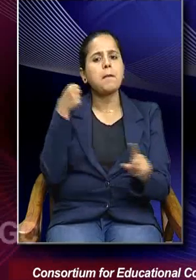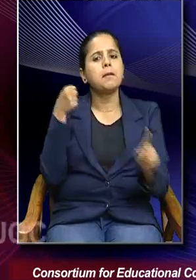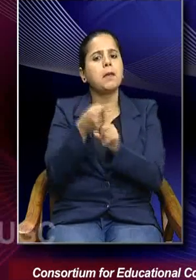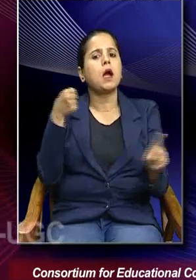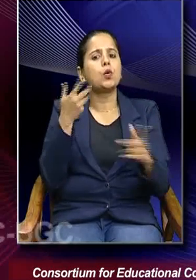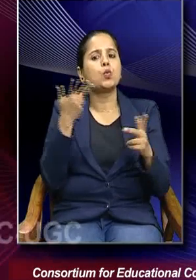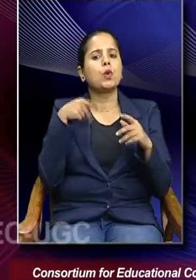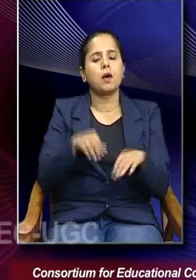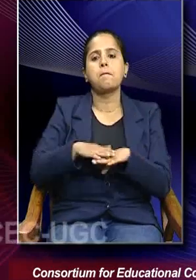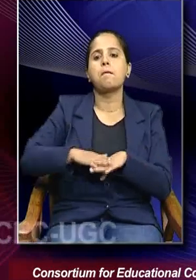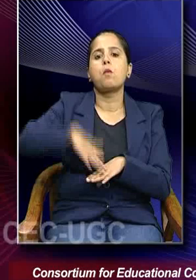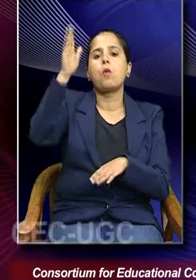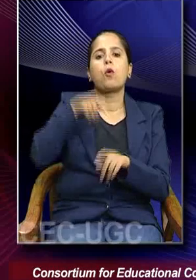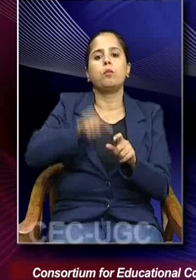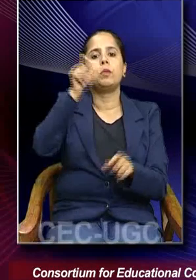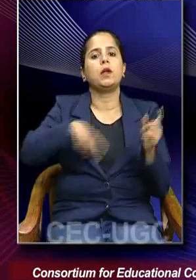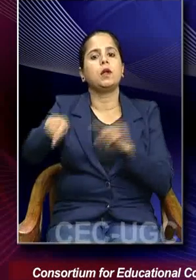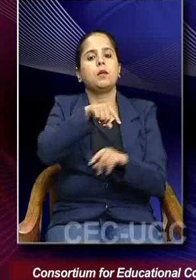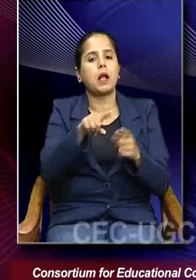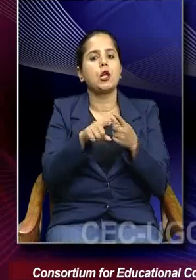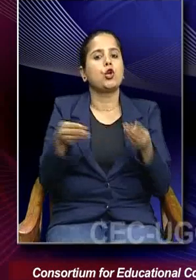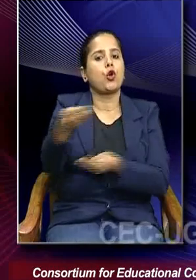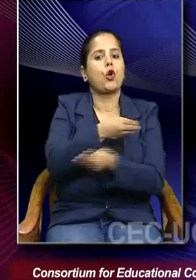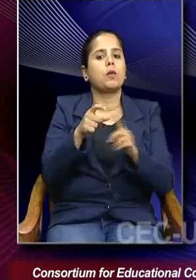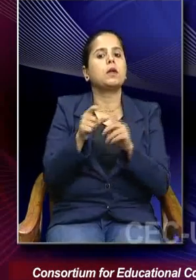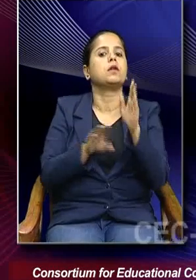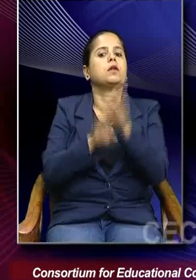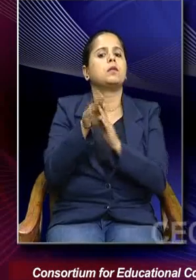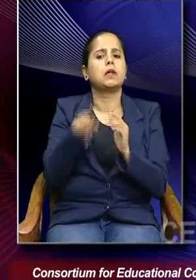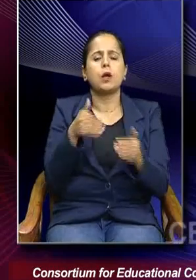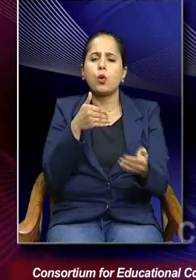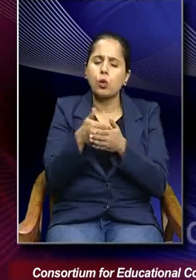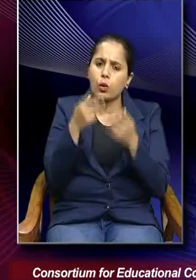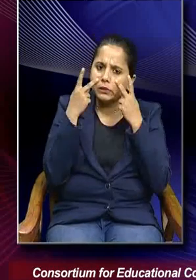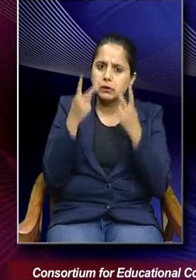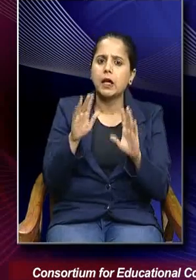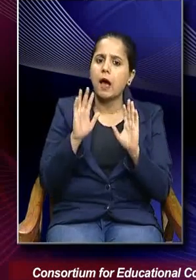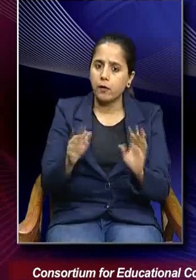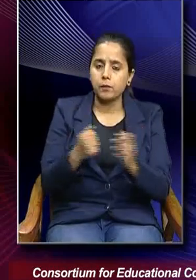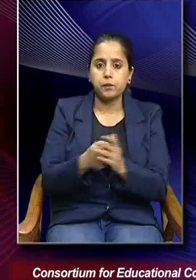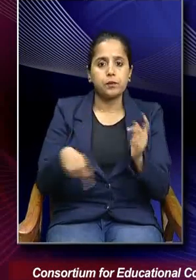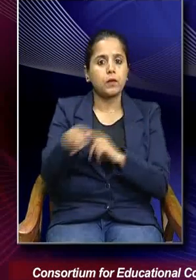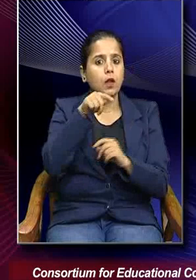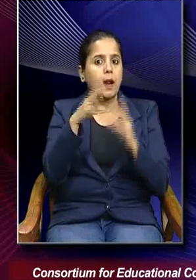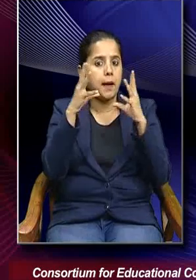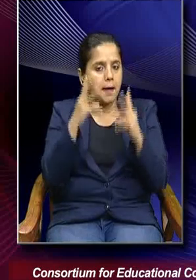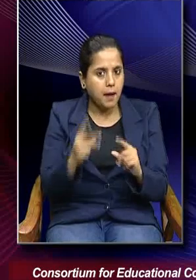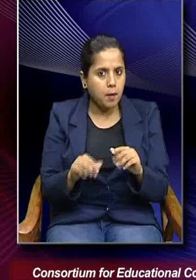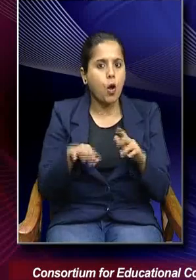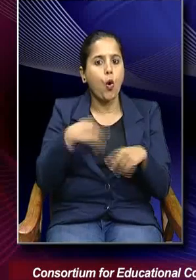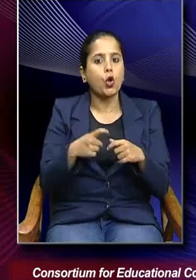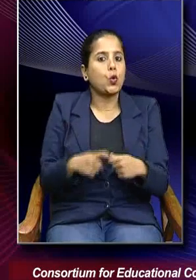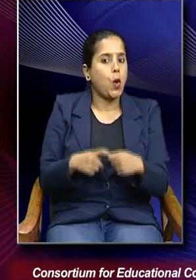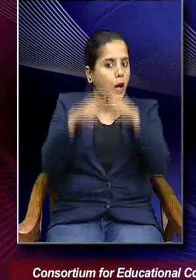of increased population on economic development. It is very closely related. The quantity,